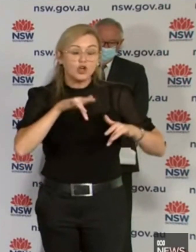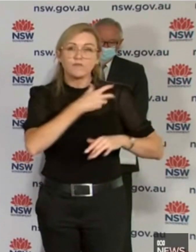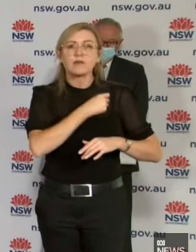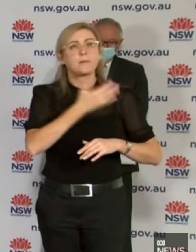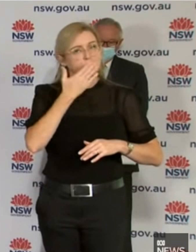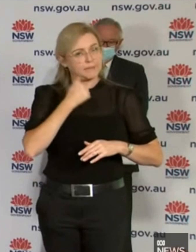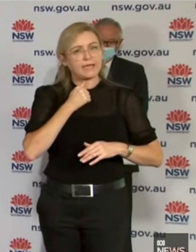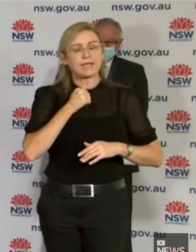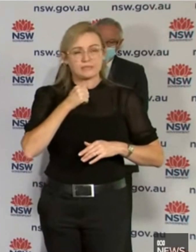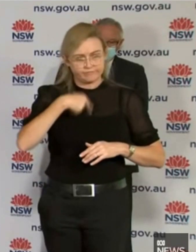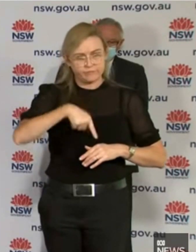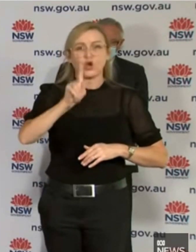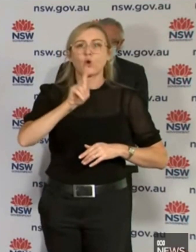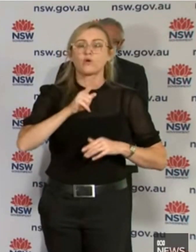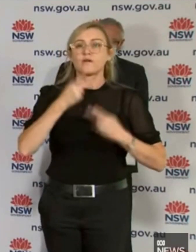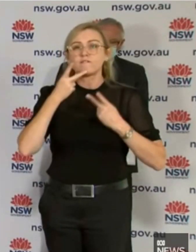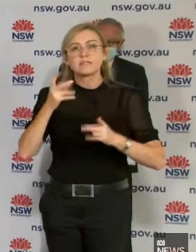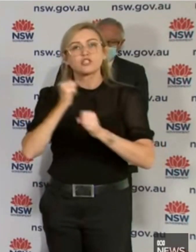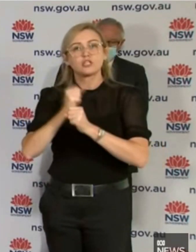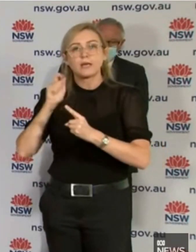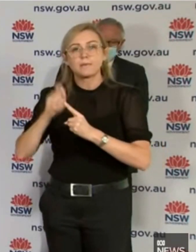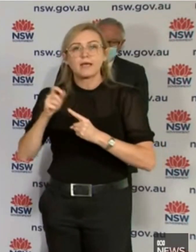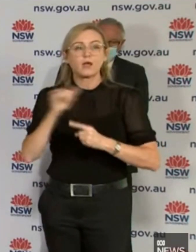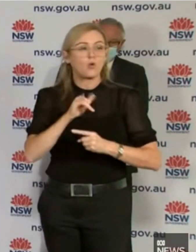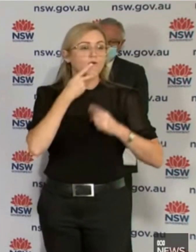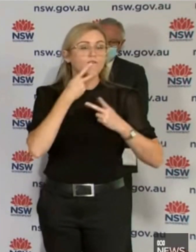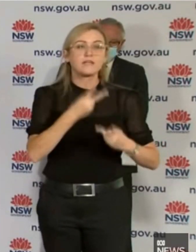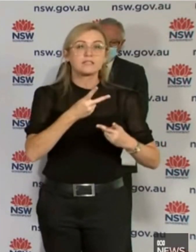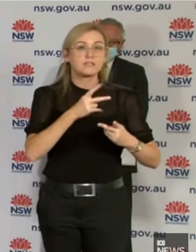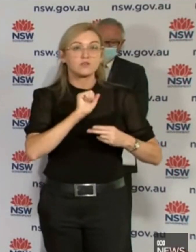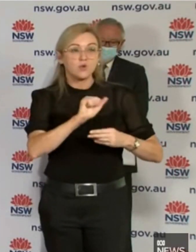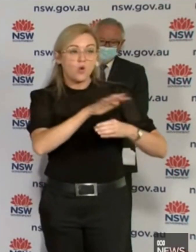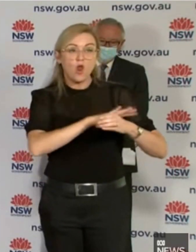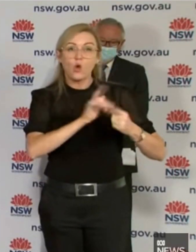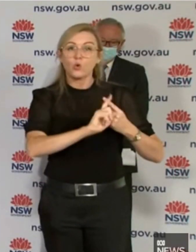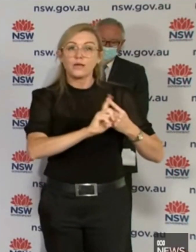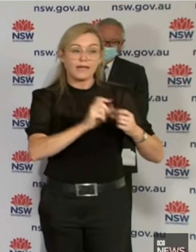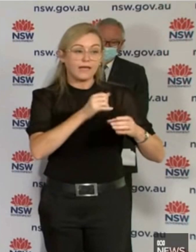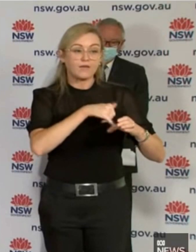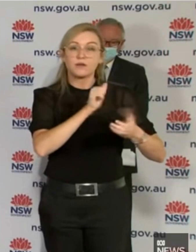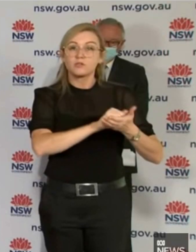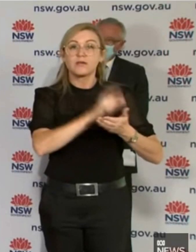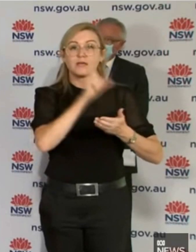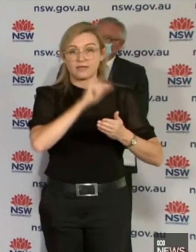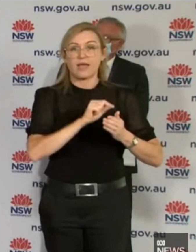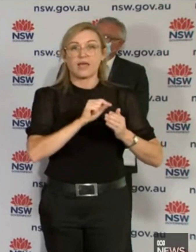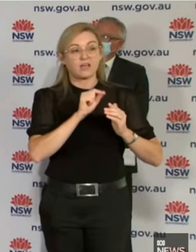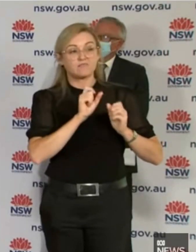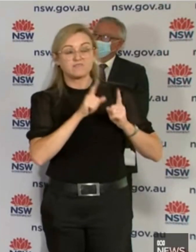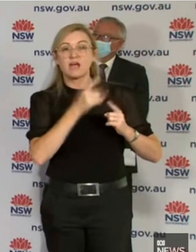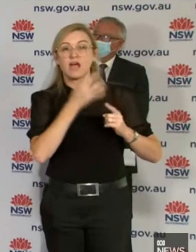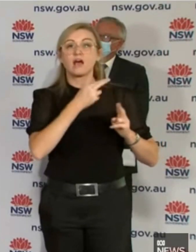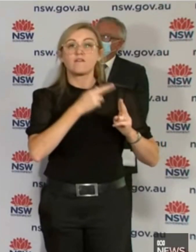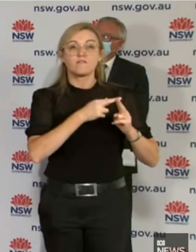to roll up, to go to your GP, to go to your local pharmacy to get vaccinated with one of the mRNA vaccines, Moderna or